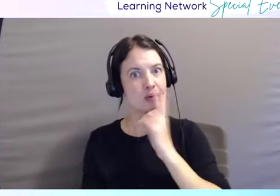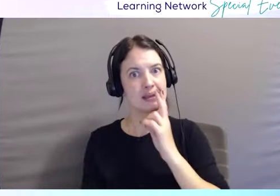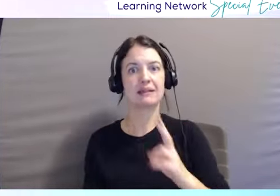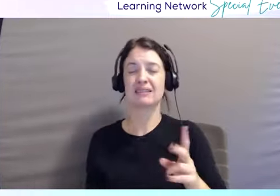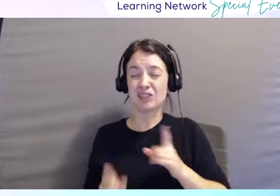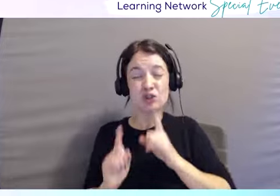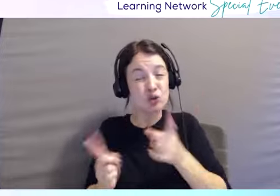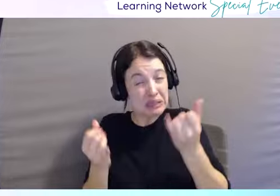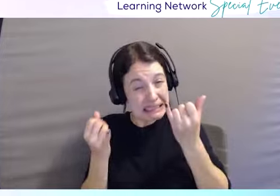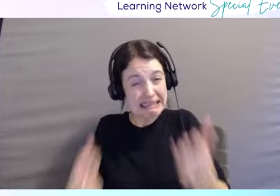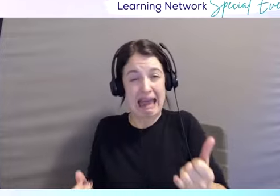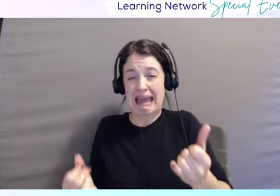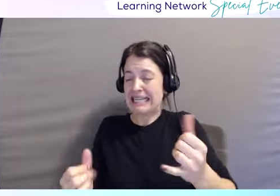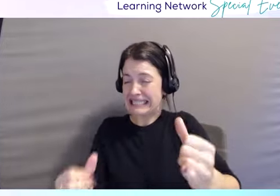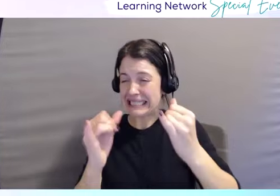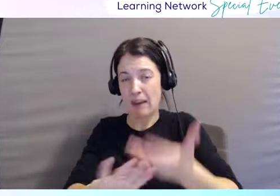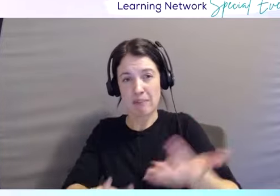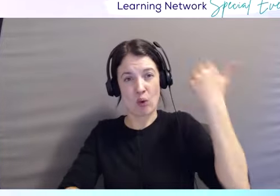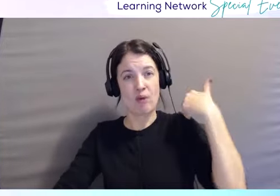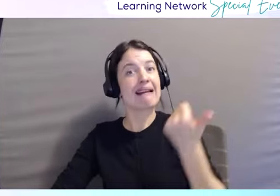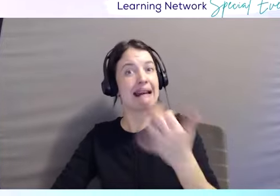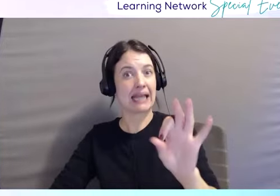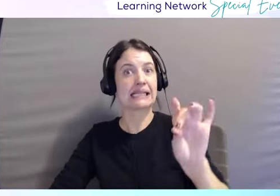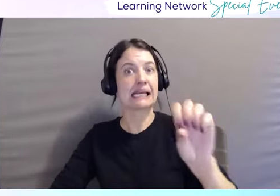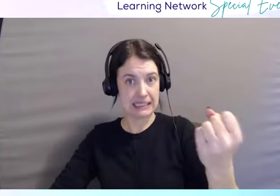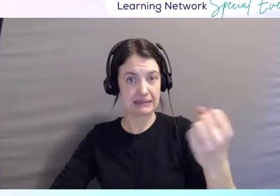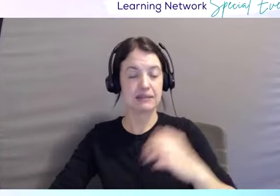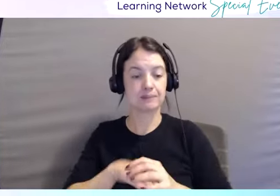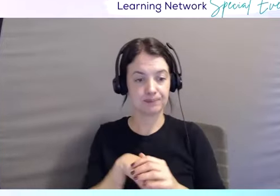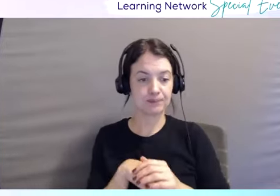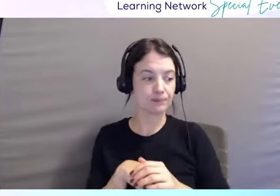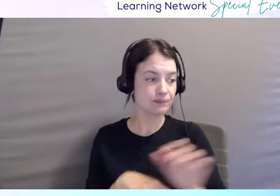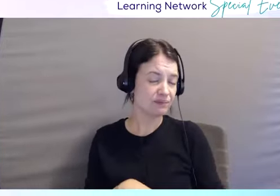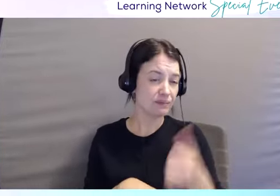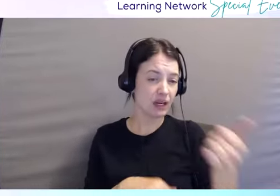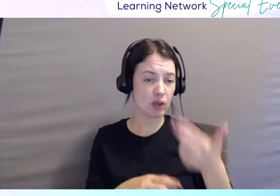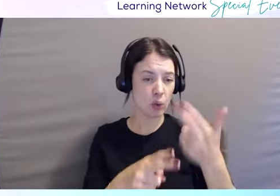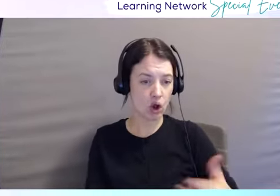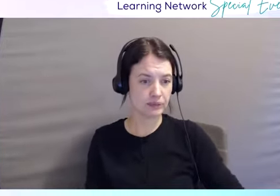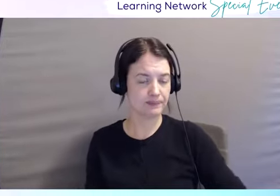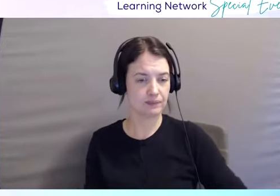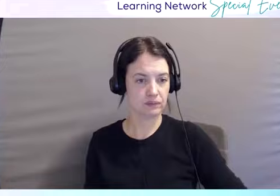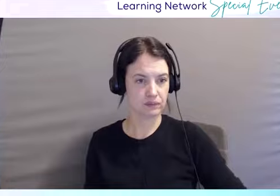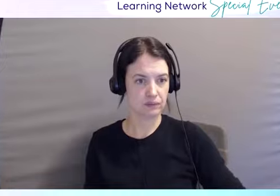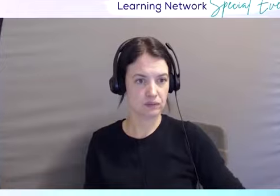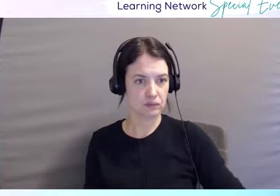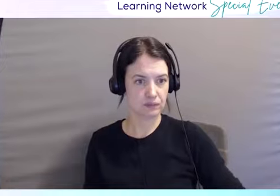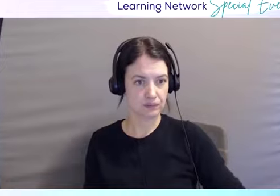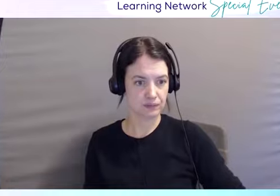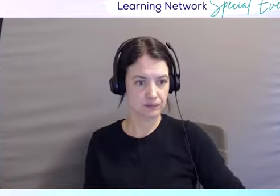it was then. Deadly Persuasion is one of Jean Kilbourne's wonderful products, where she draws our